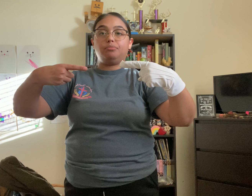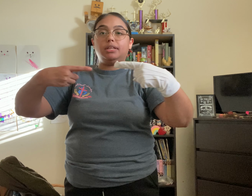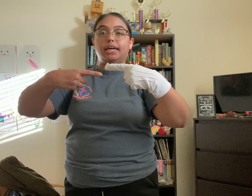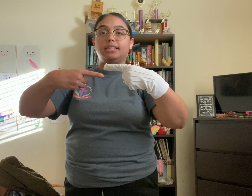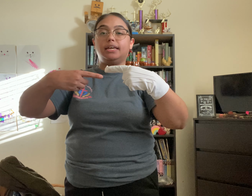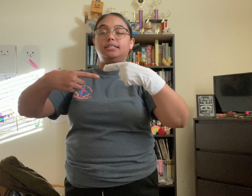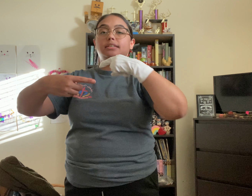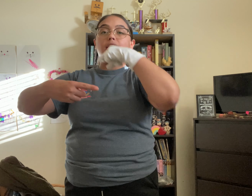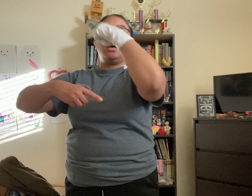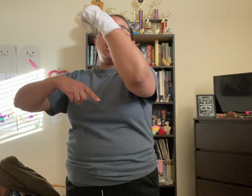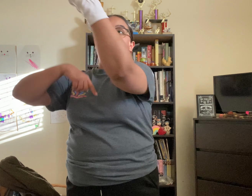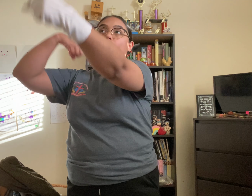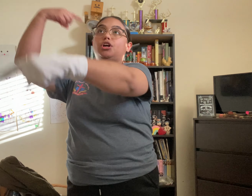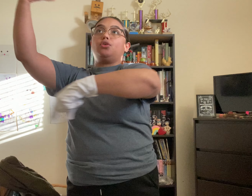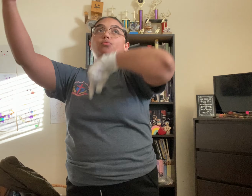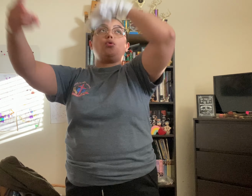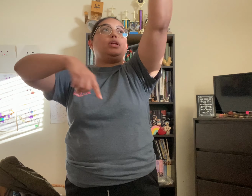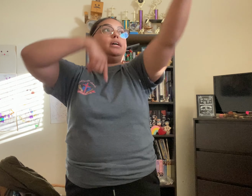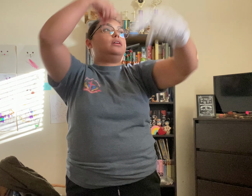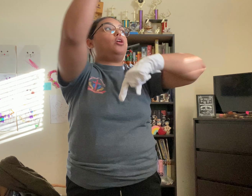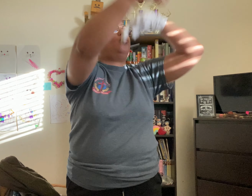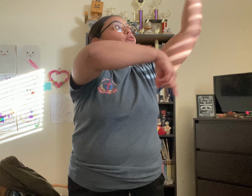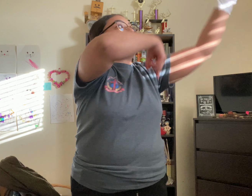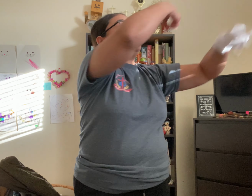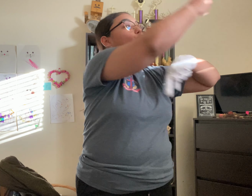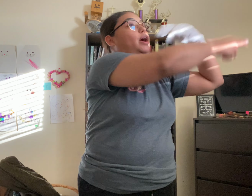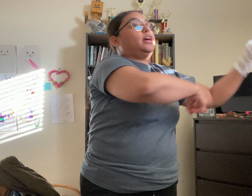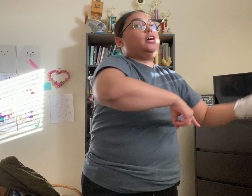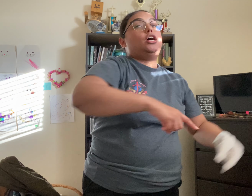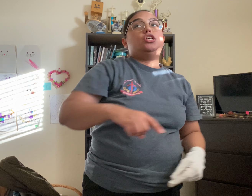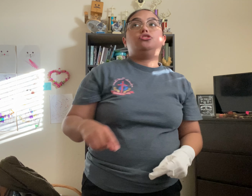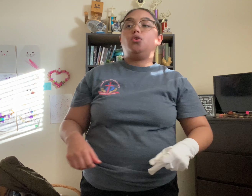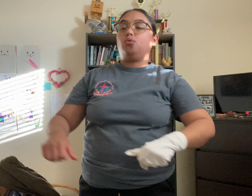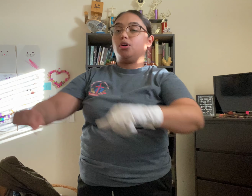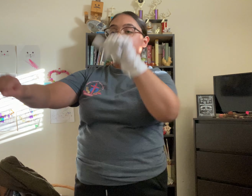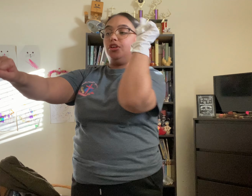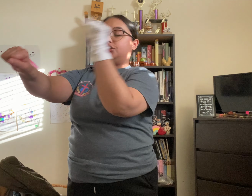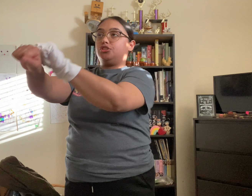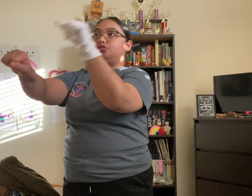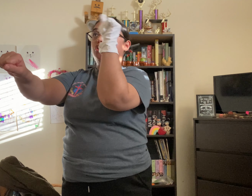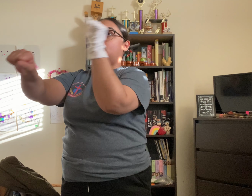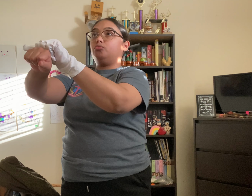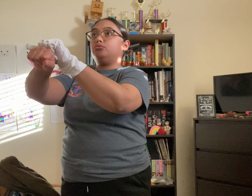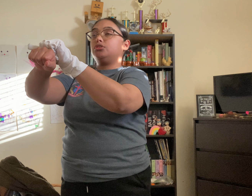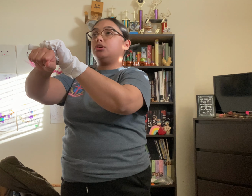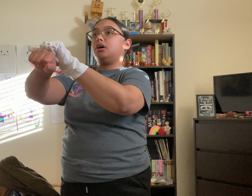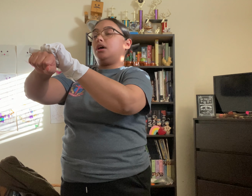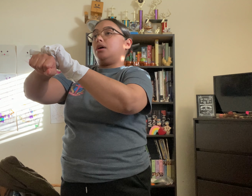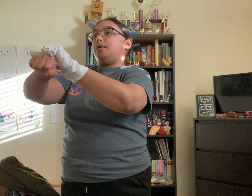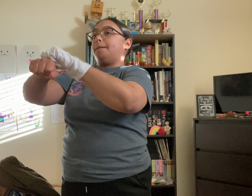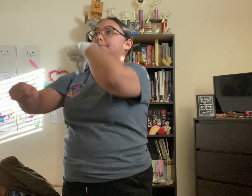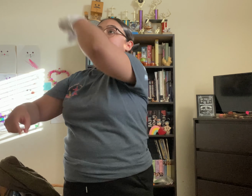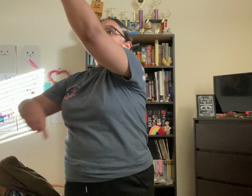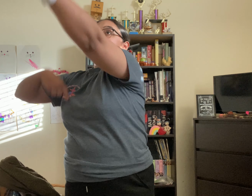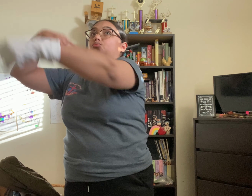like this, and we're going to roll it over to the right. So the stones been